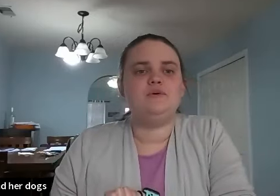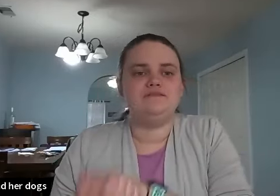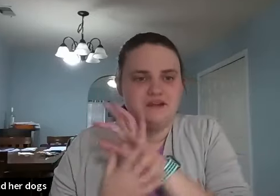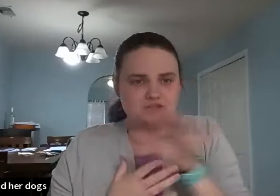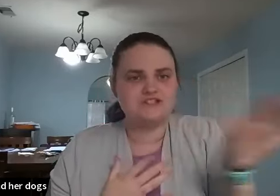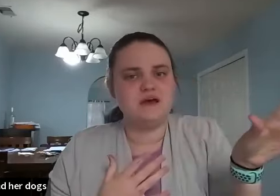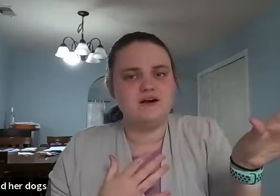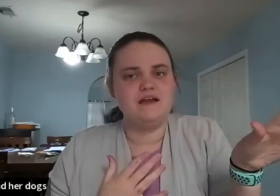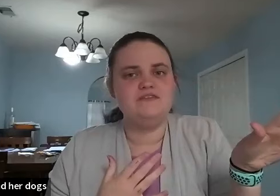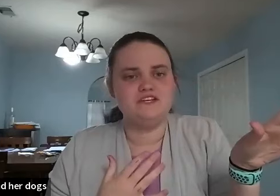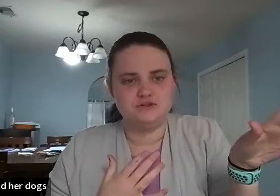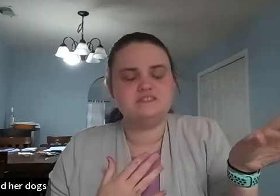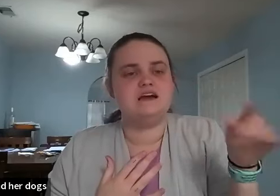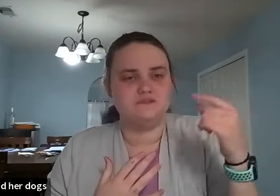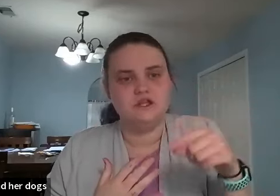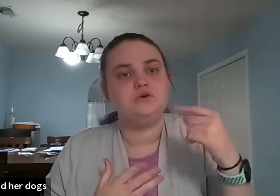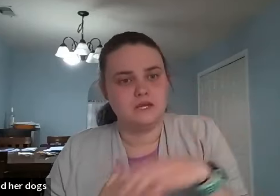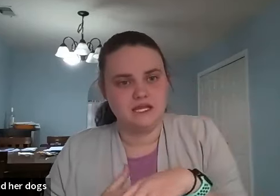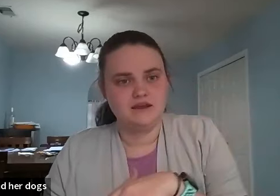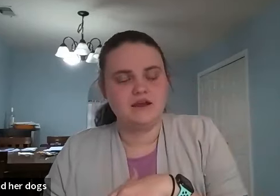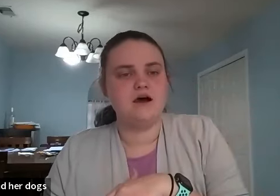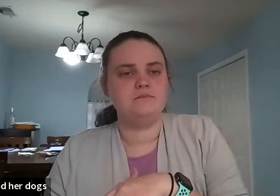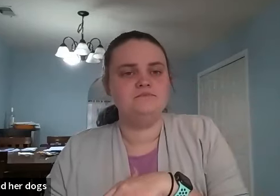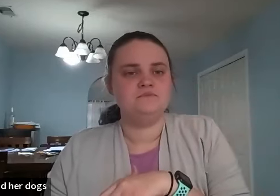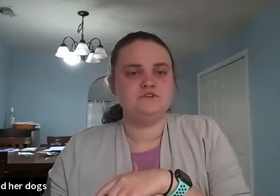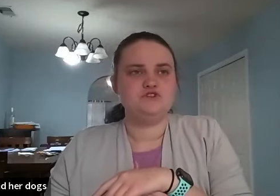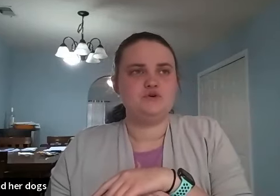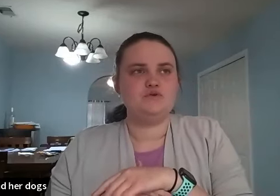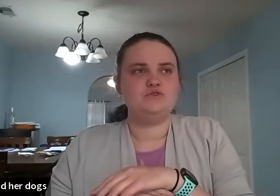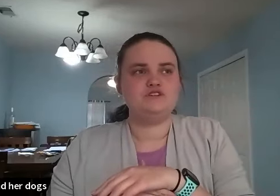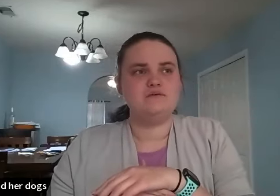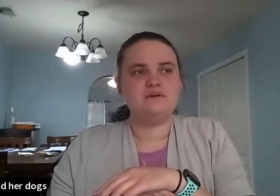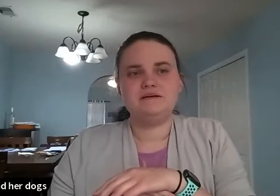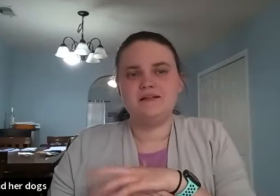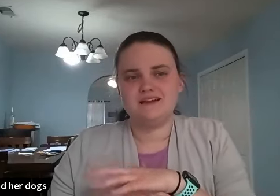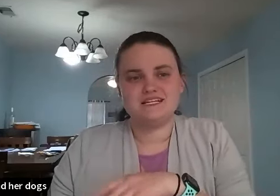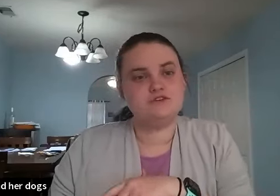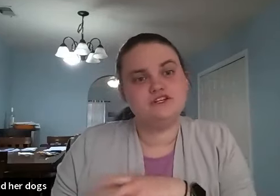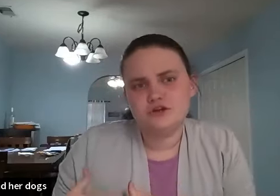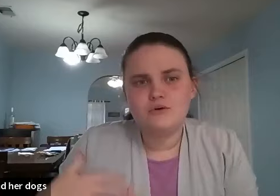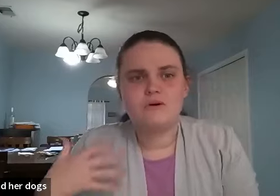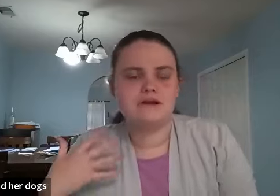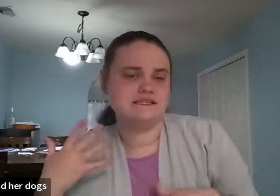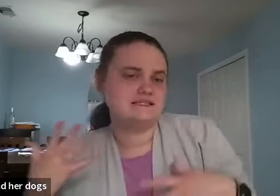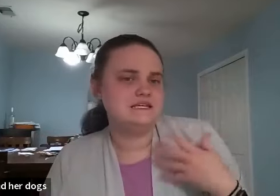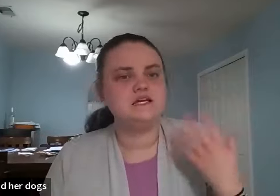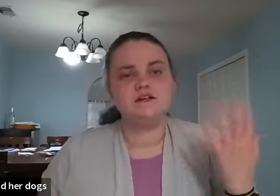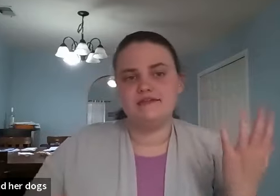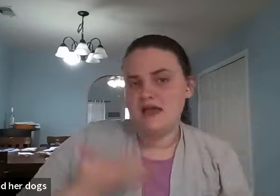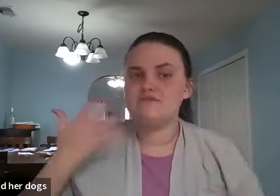would fingerspell and then do the sign for like green. So there's not really a lot of signs for like turquoise and teal and